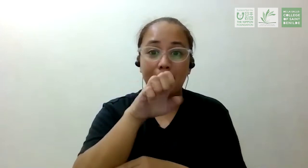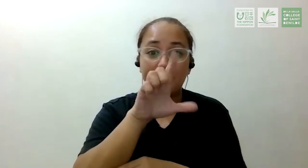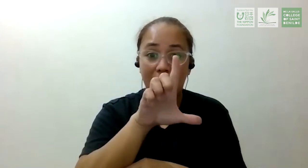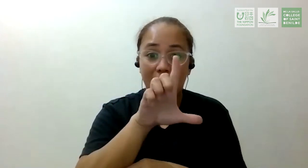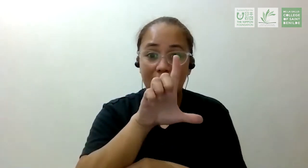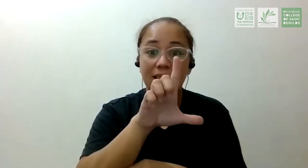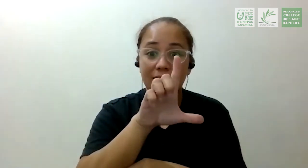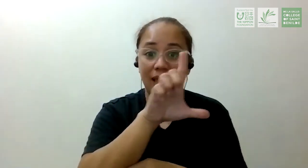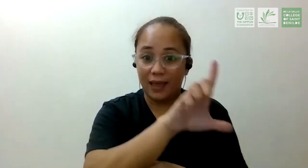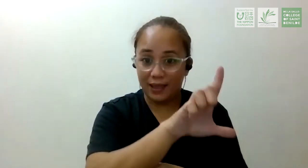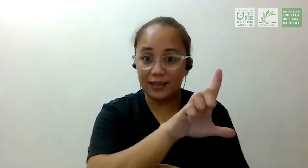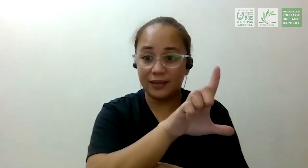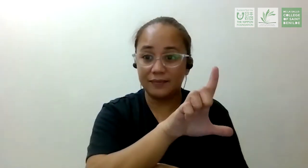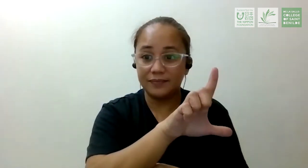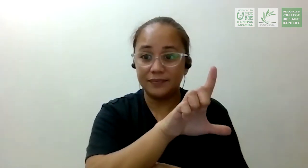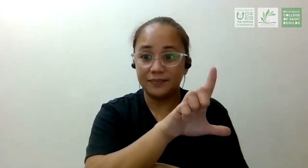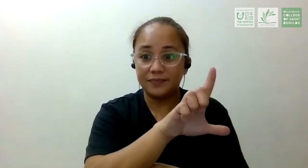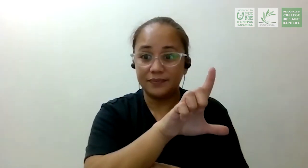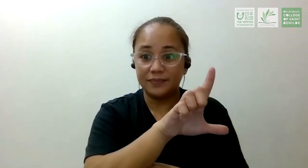K-A-N-N-A-P-E-L-L.